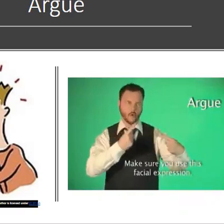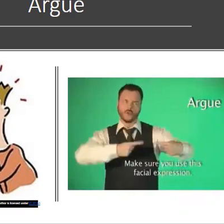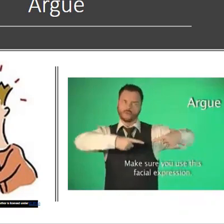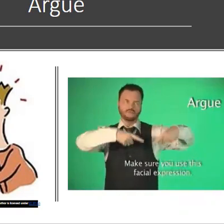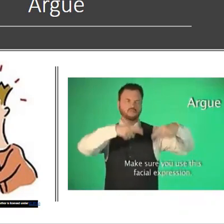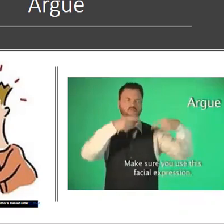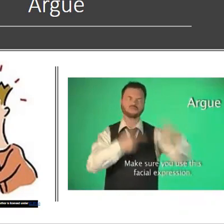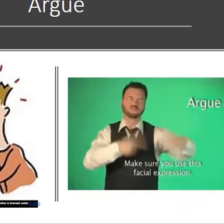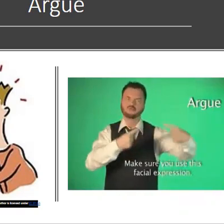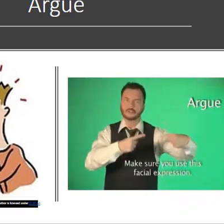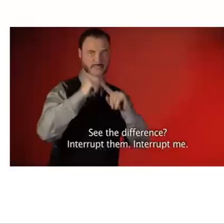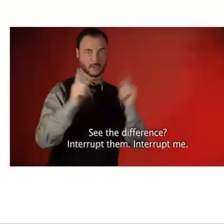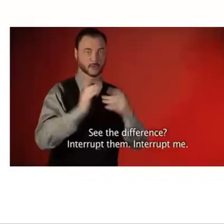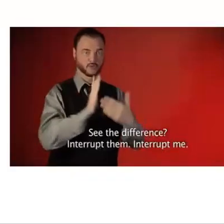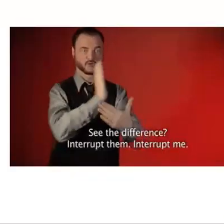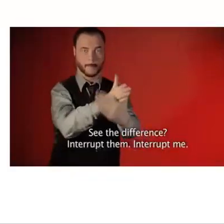Argue.